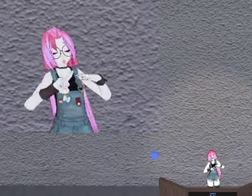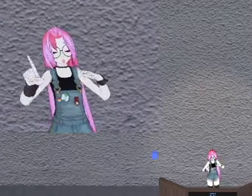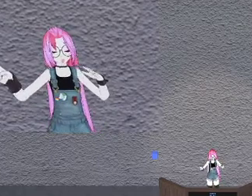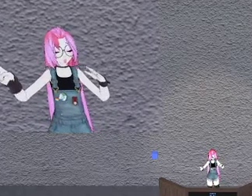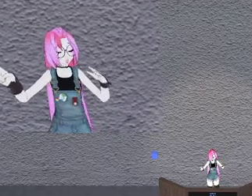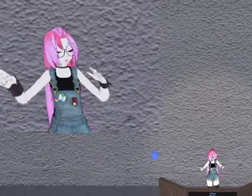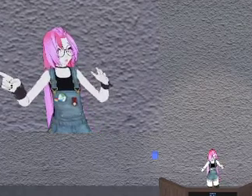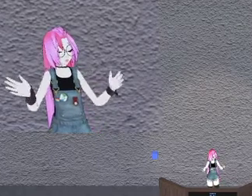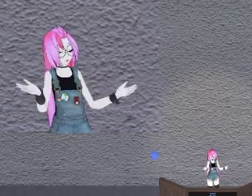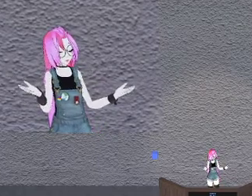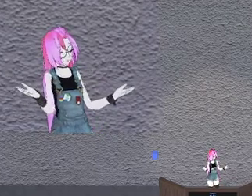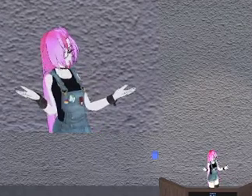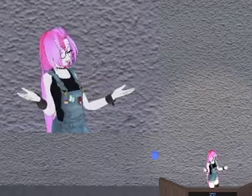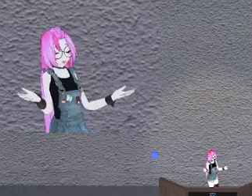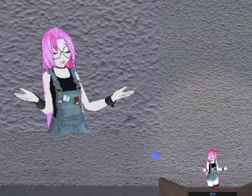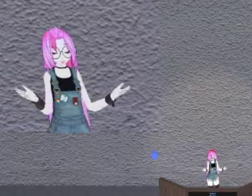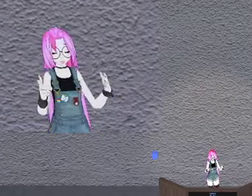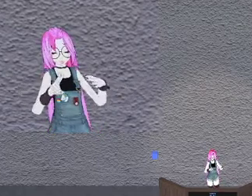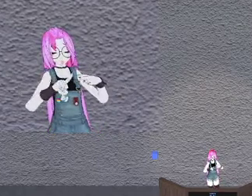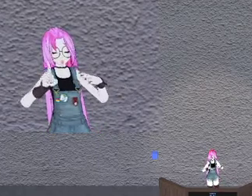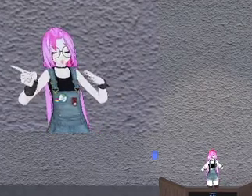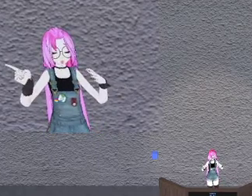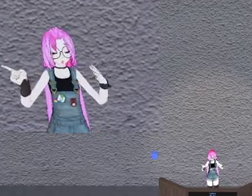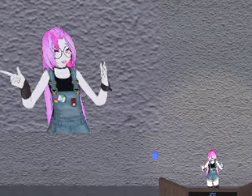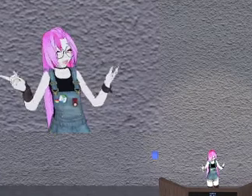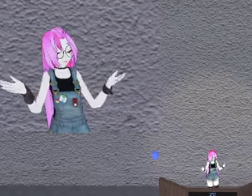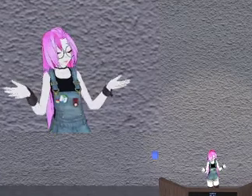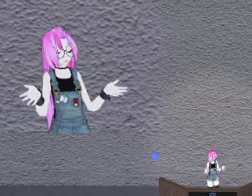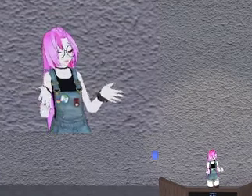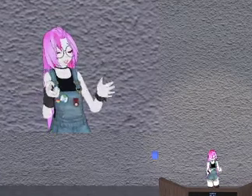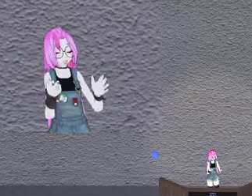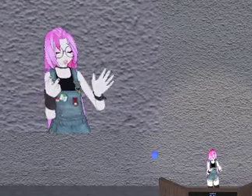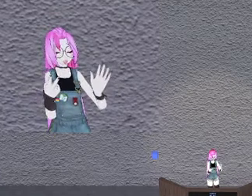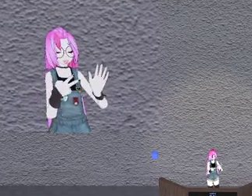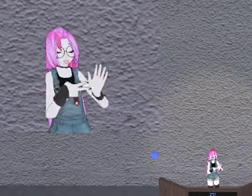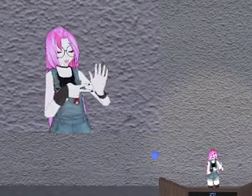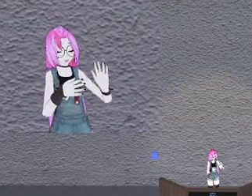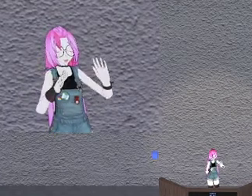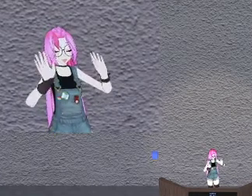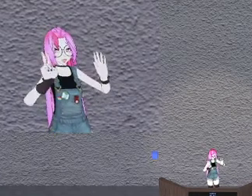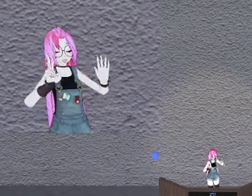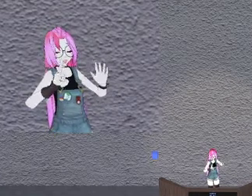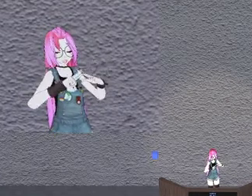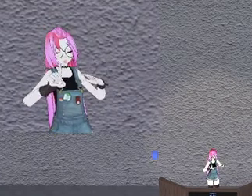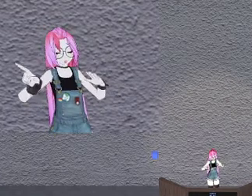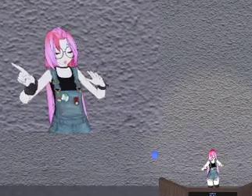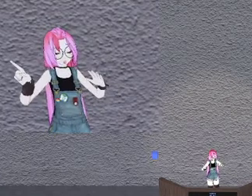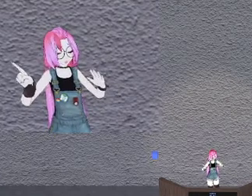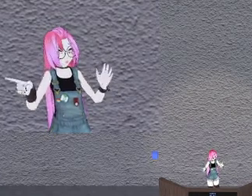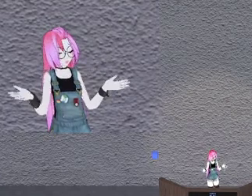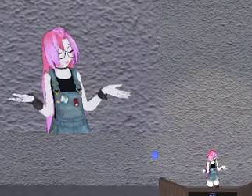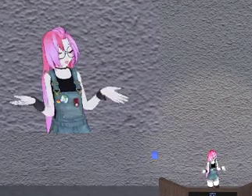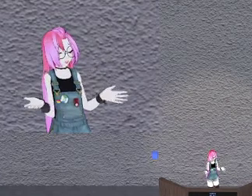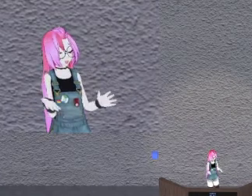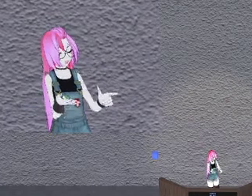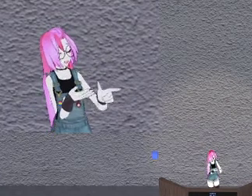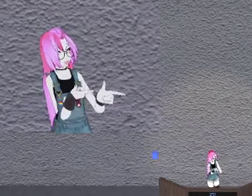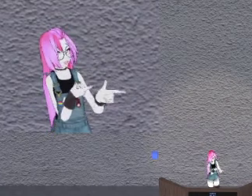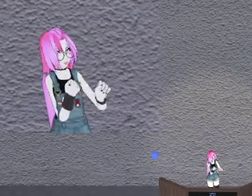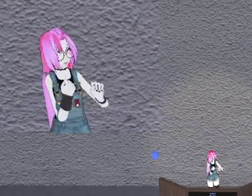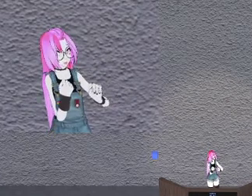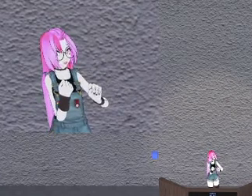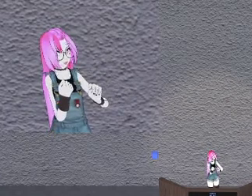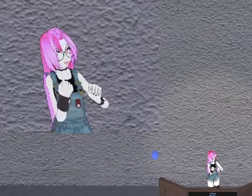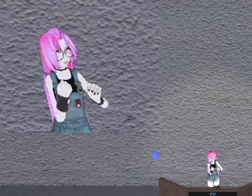it's like, boom, they were gone. Where'd they go? Boom. Like, someone joined, they saw me, they left. So that's like